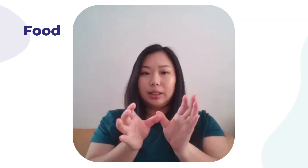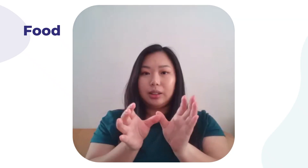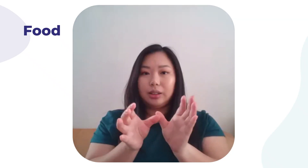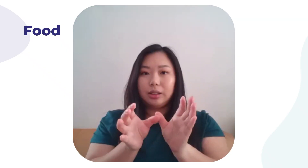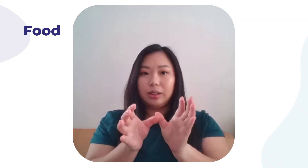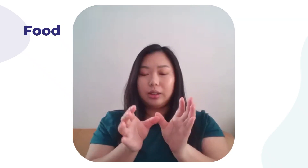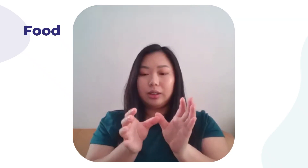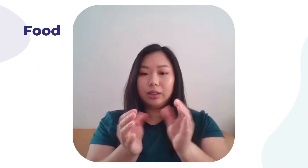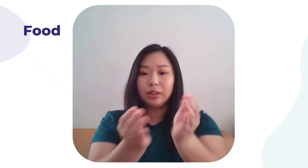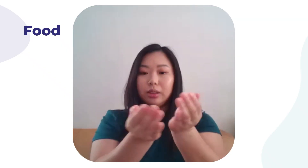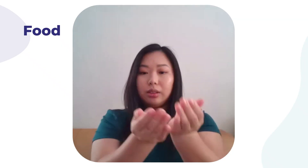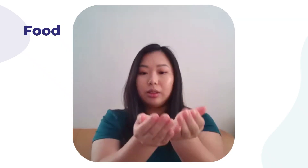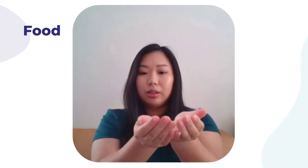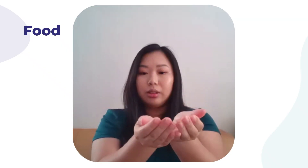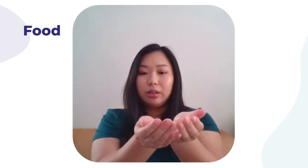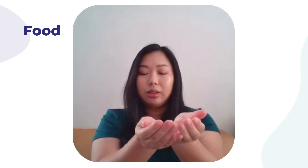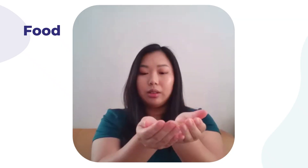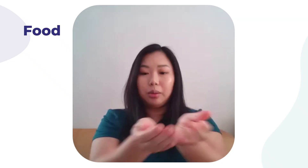Plate.